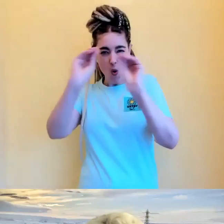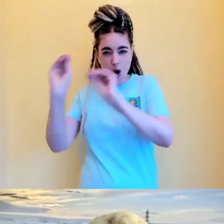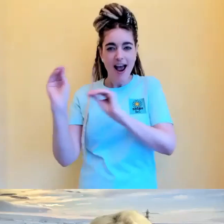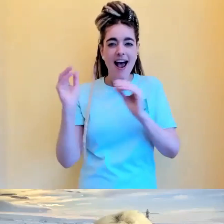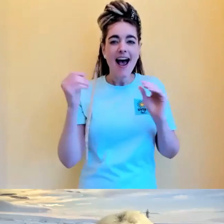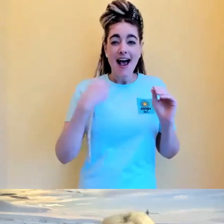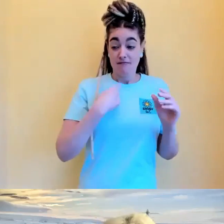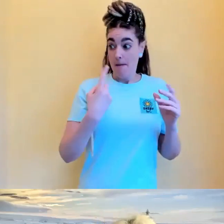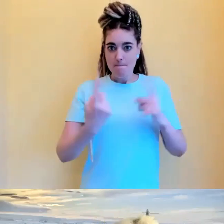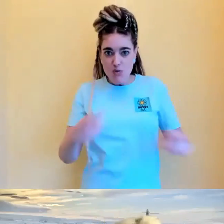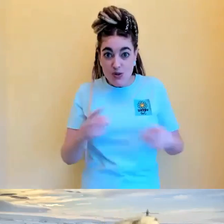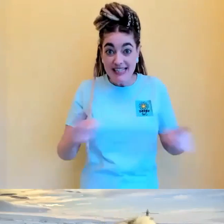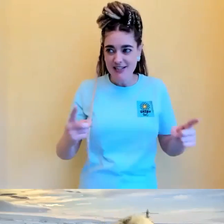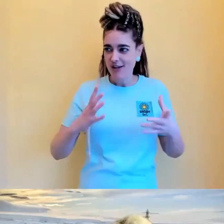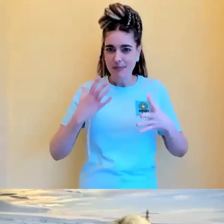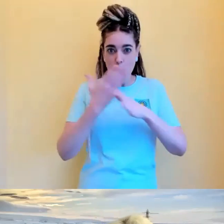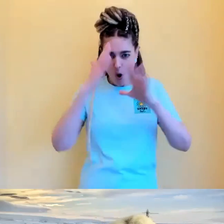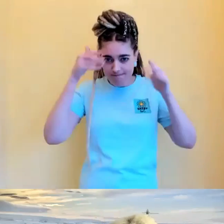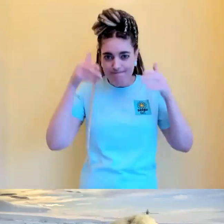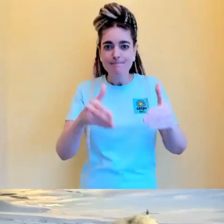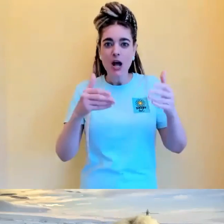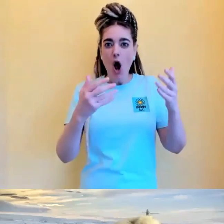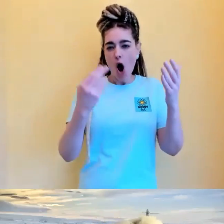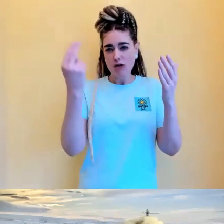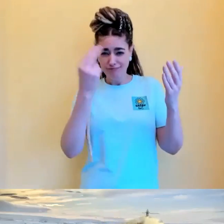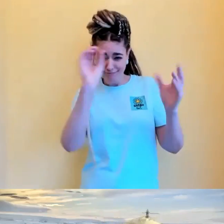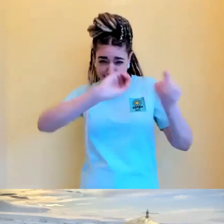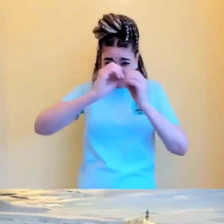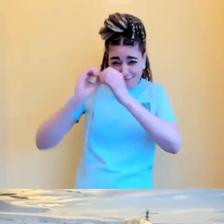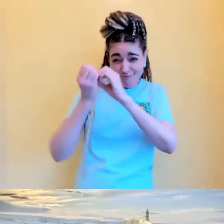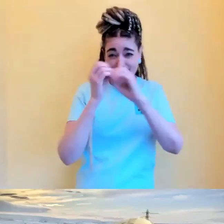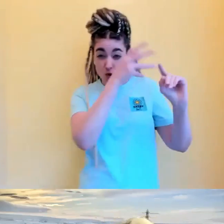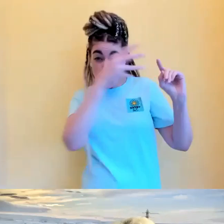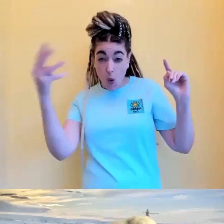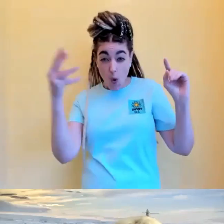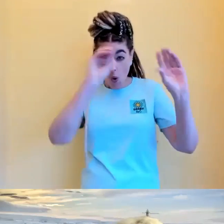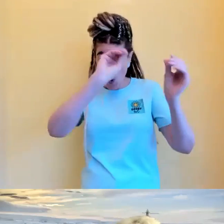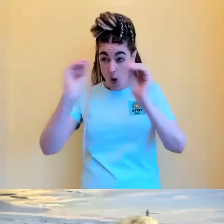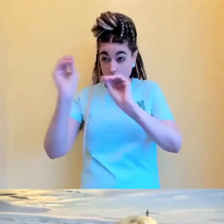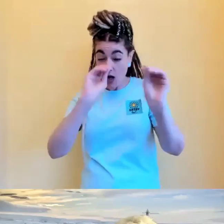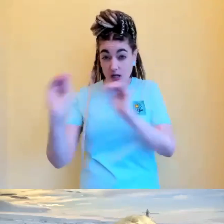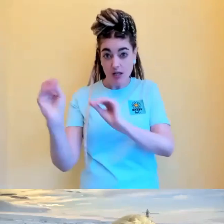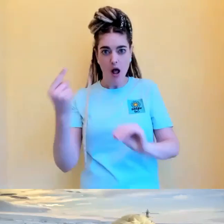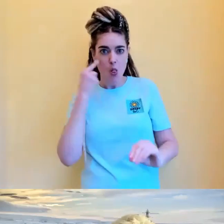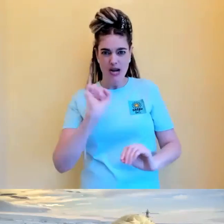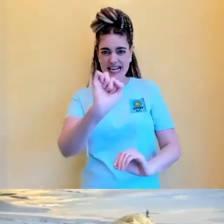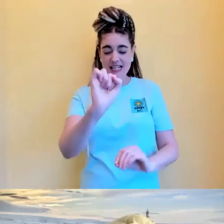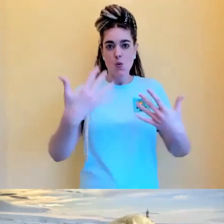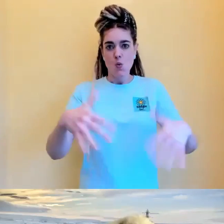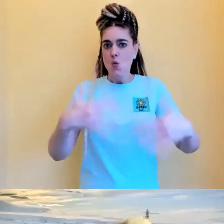graphic scores in the past, as well as traditionally notated scores, I thought they were ripe for interpretation